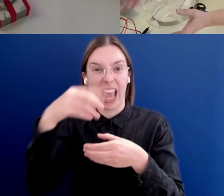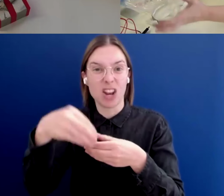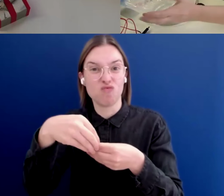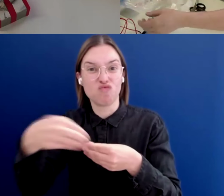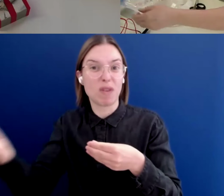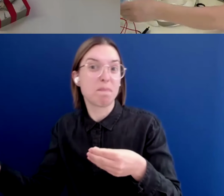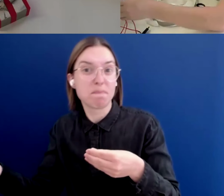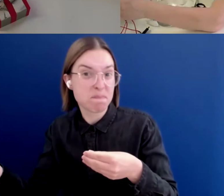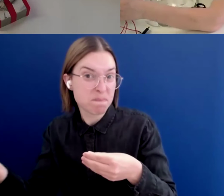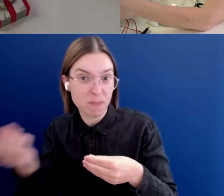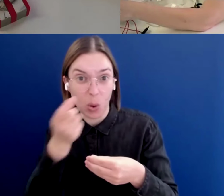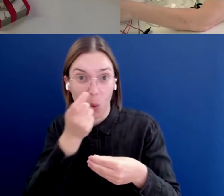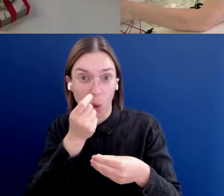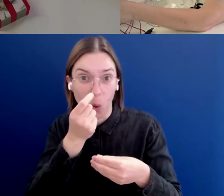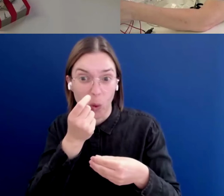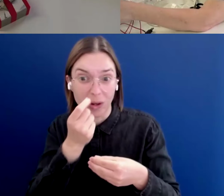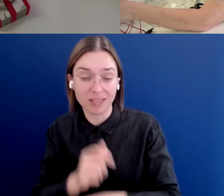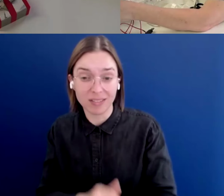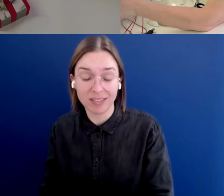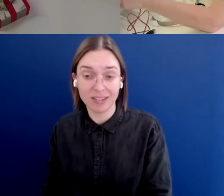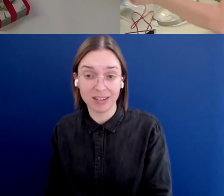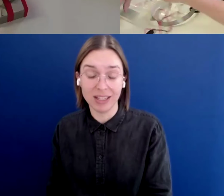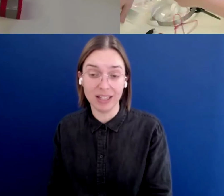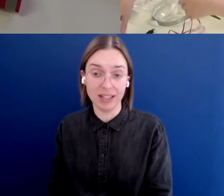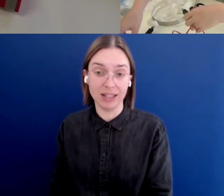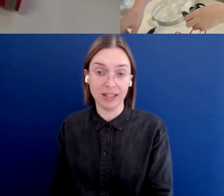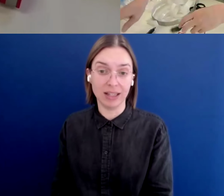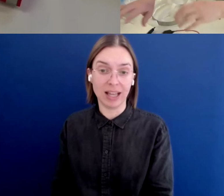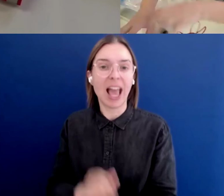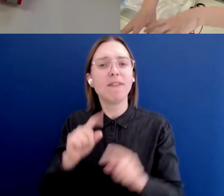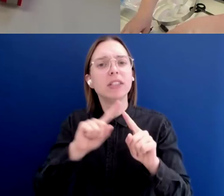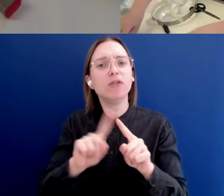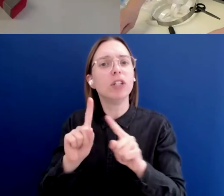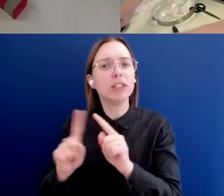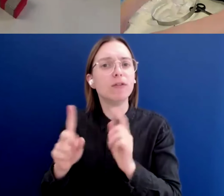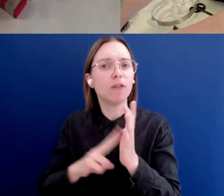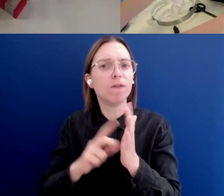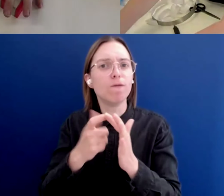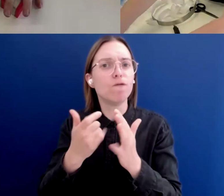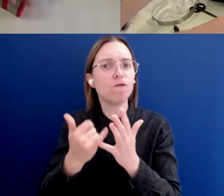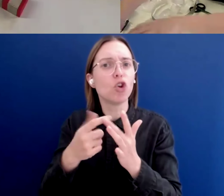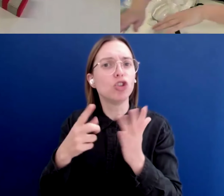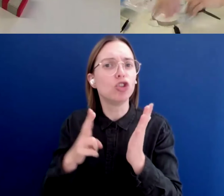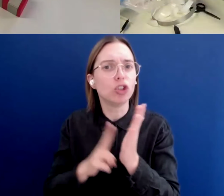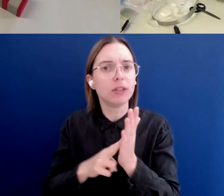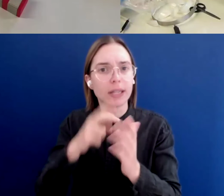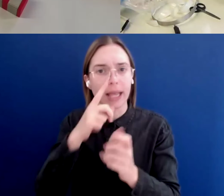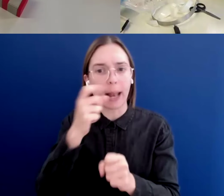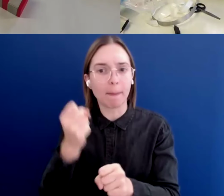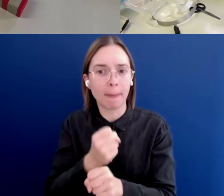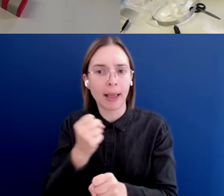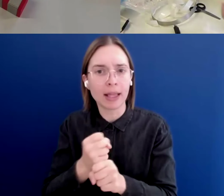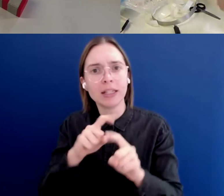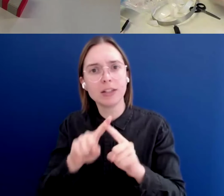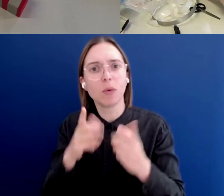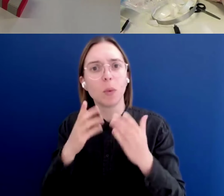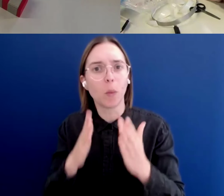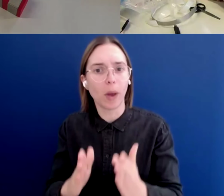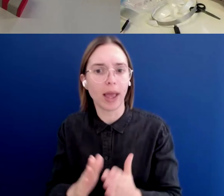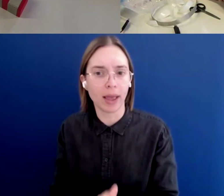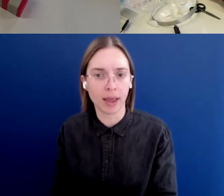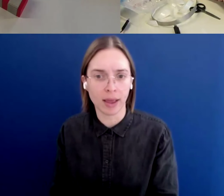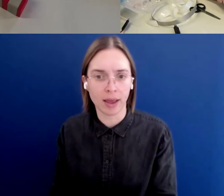the children that you're working with, we can change that. Okay, we've got 2 power blocks, but